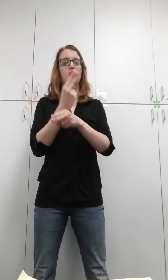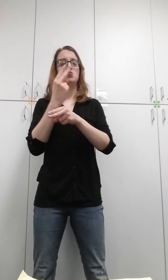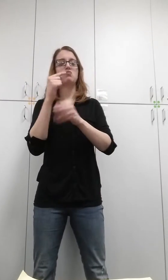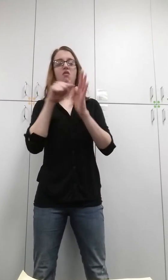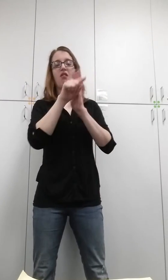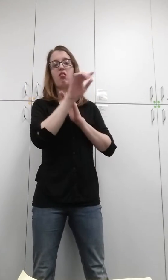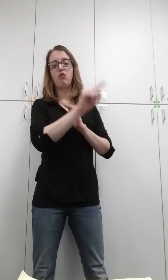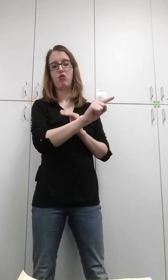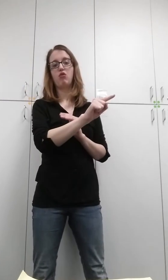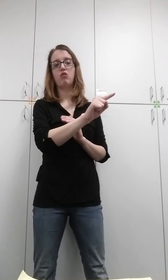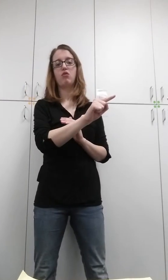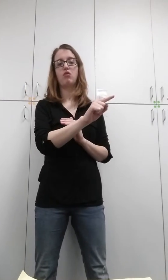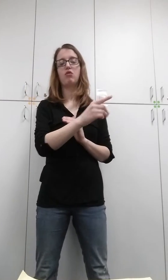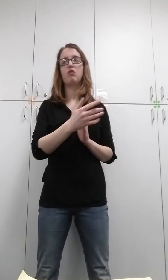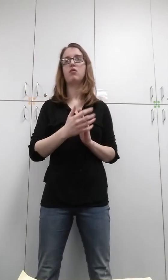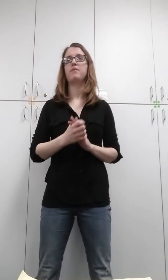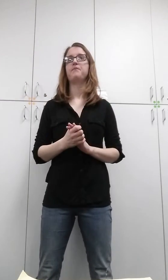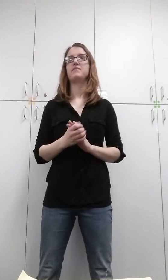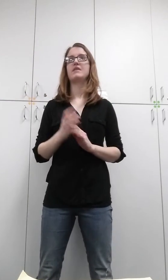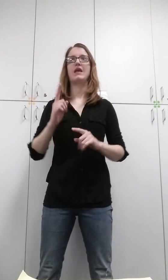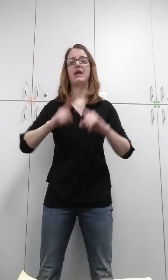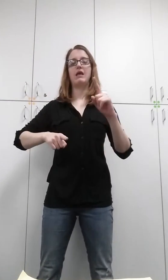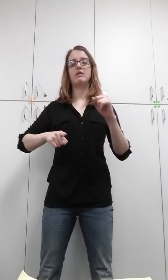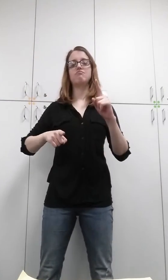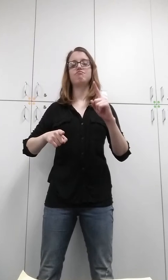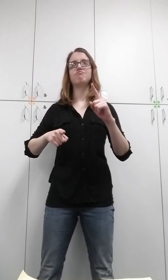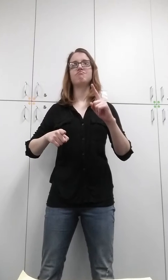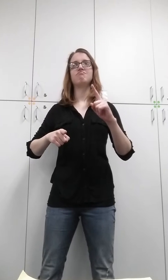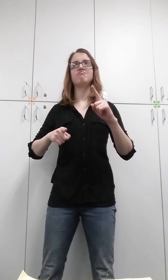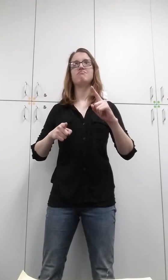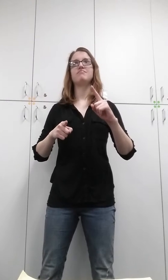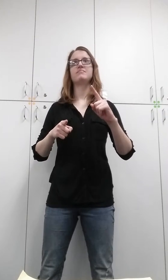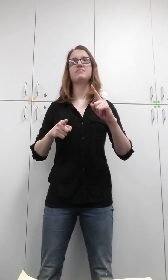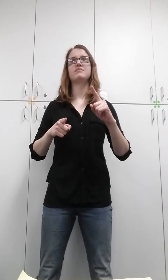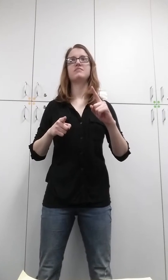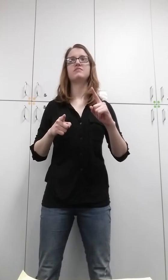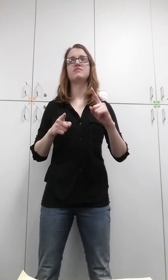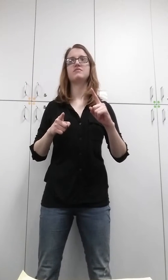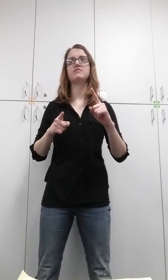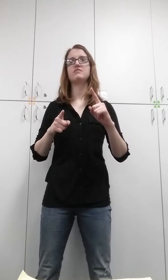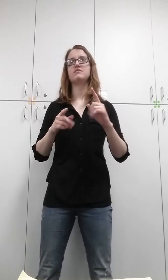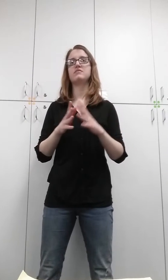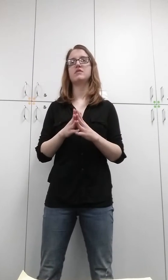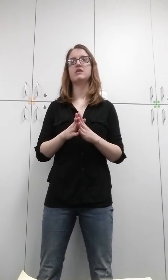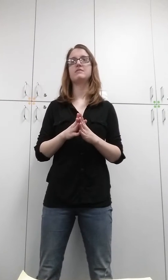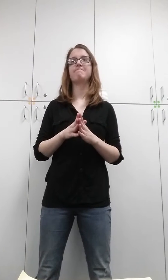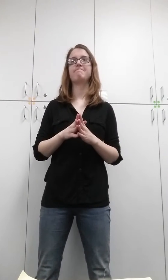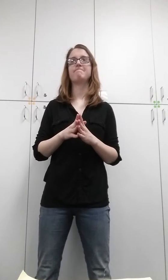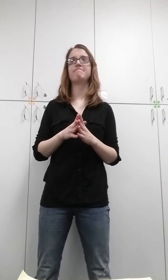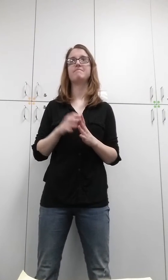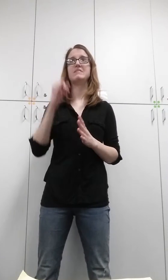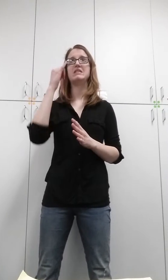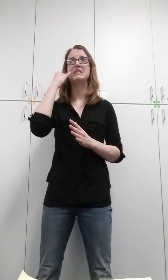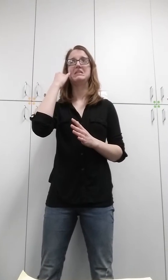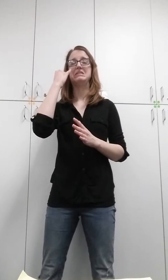can't lead the witness by giving them the options. Does that make sense? Really cool stuff, huh? No? It's